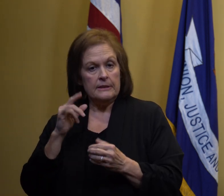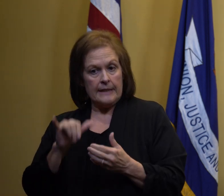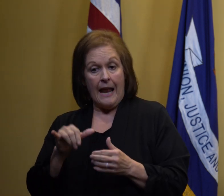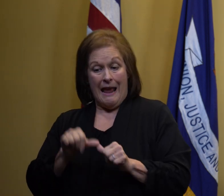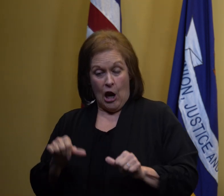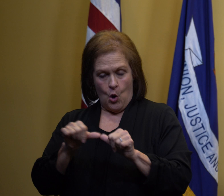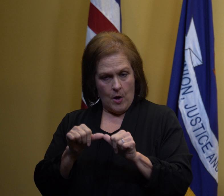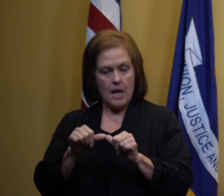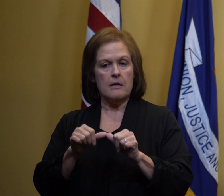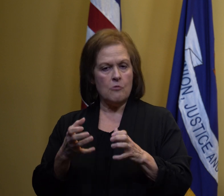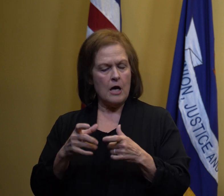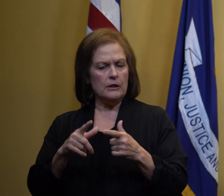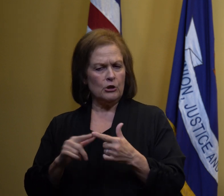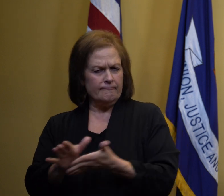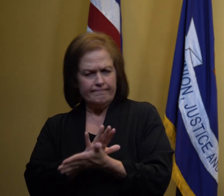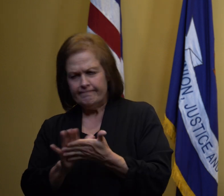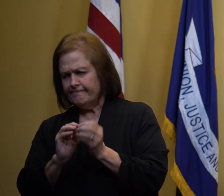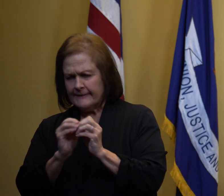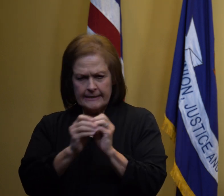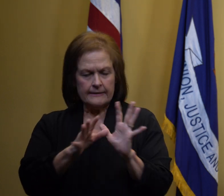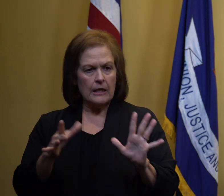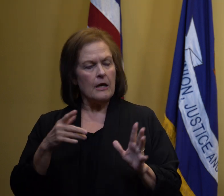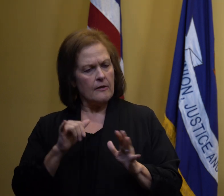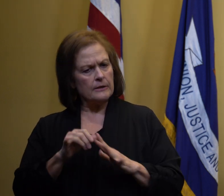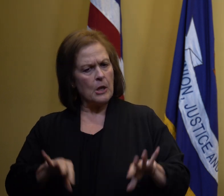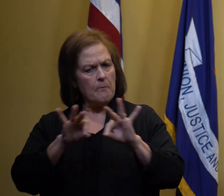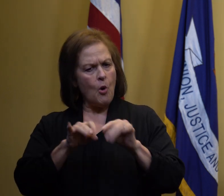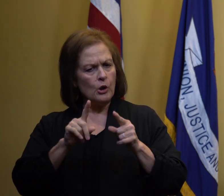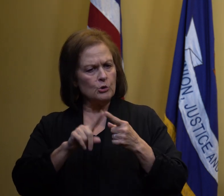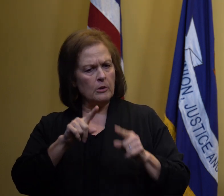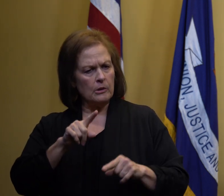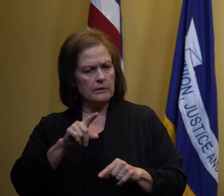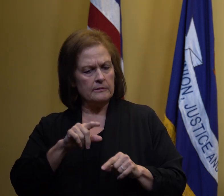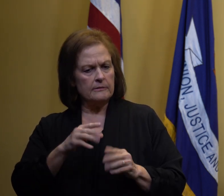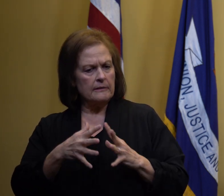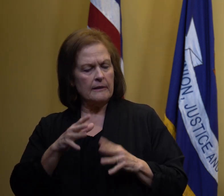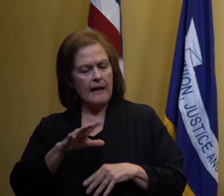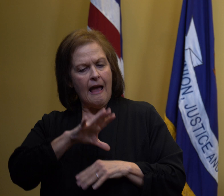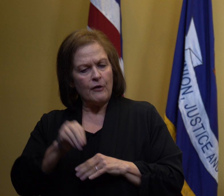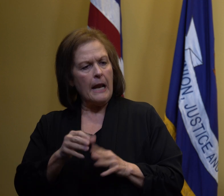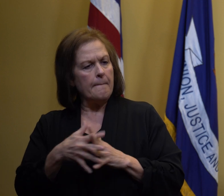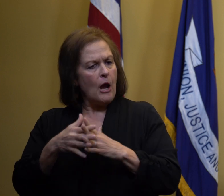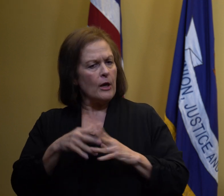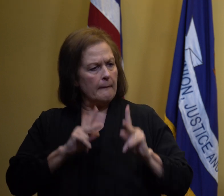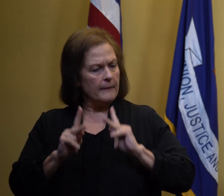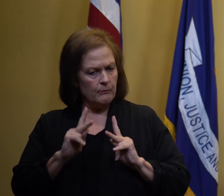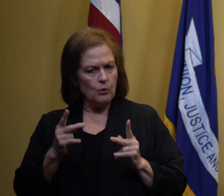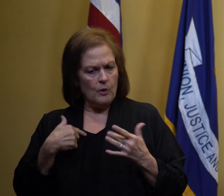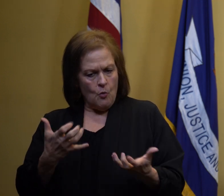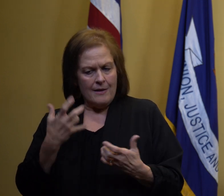site. And of course, particularly to the African American community of the city of New Orleans, wanting to see